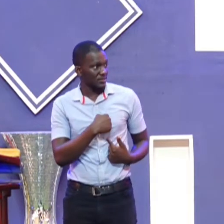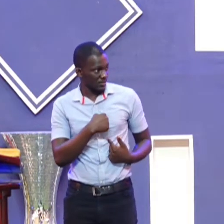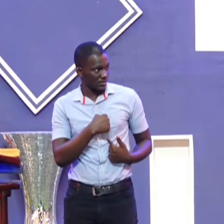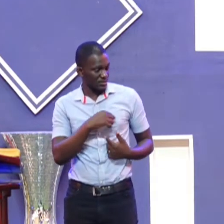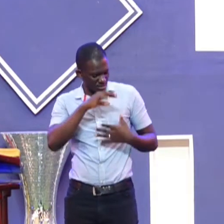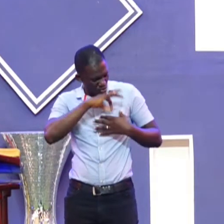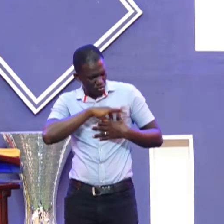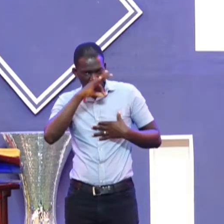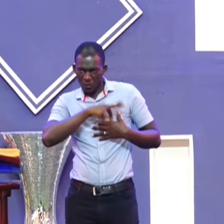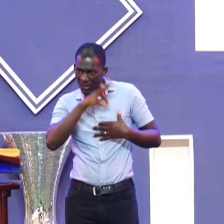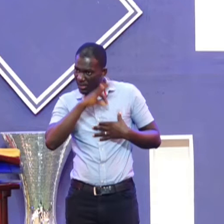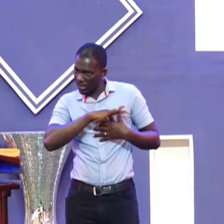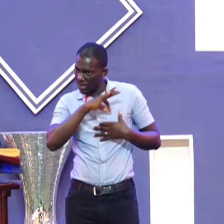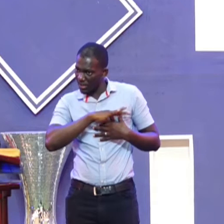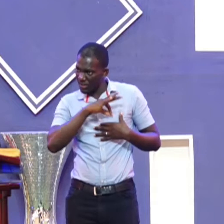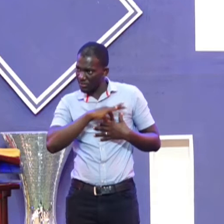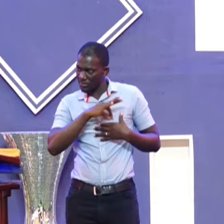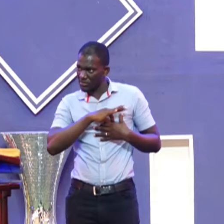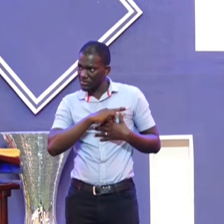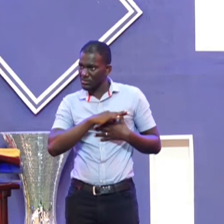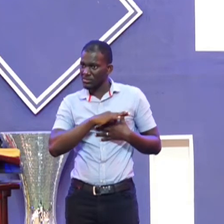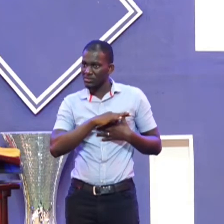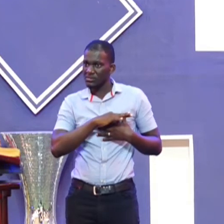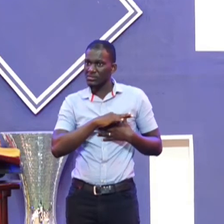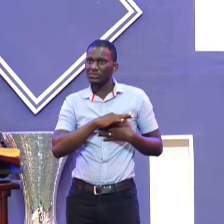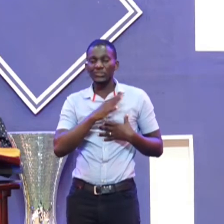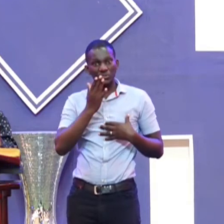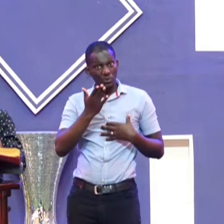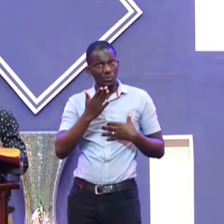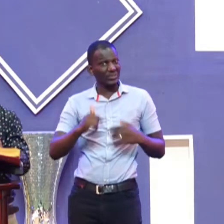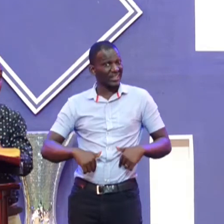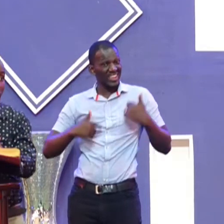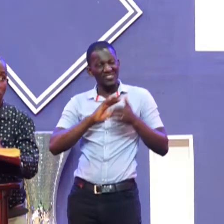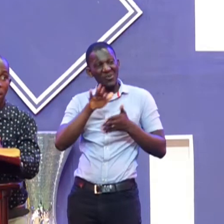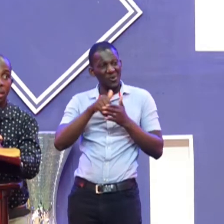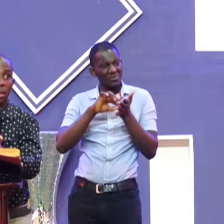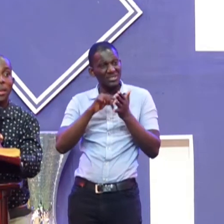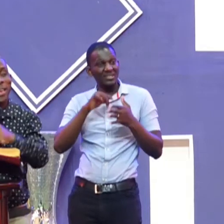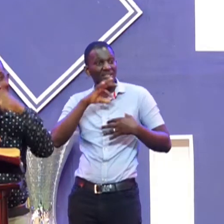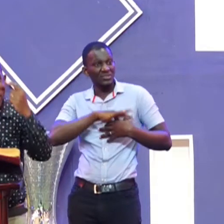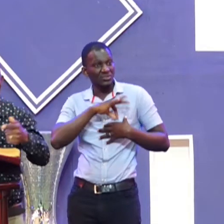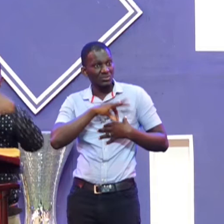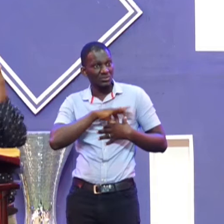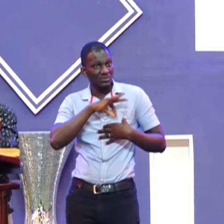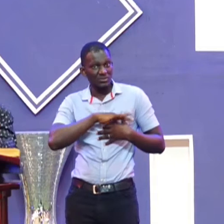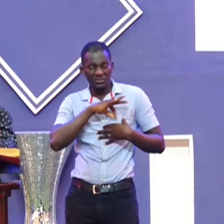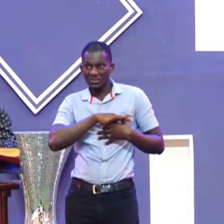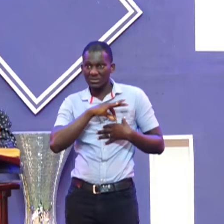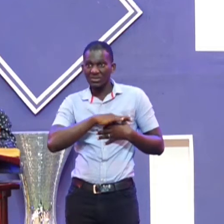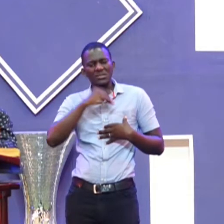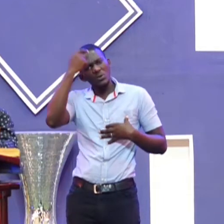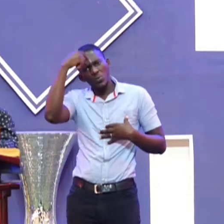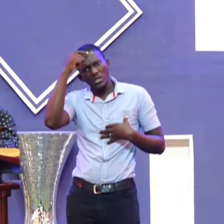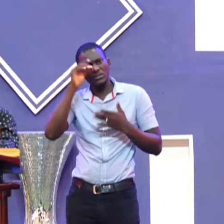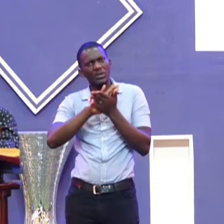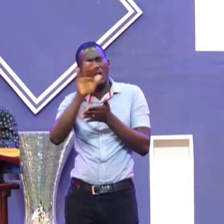bwabwe bwonna. With all your soul. Kigambo obulamu bwabwe bwonna kizingiramu emmeeme. Abategeeza emmeeme. With all your soul, we talk about all your life. N'amagezi n'amaanyi gonna.